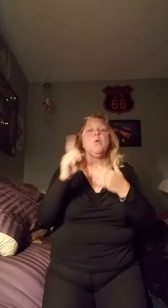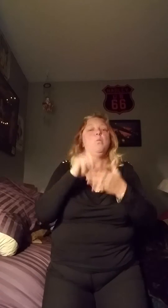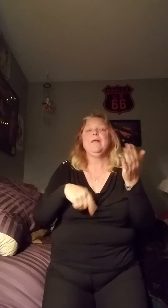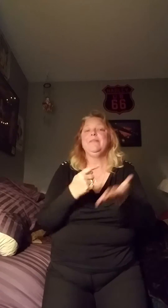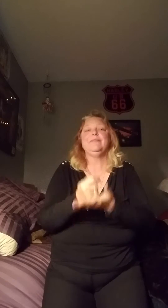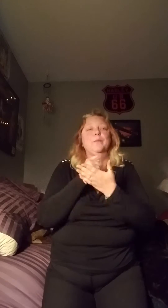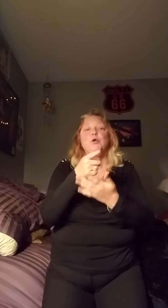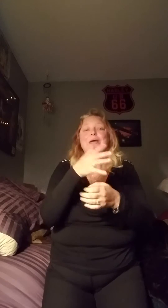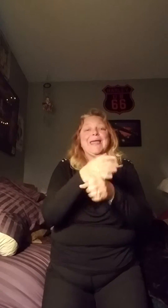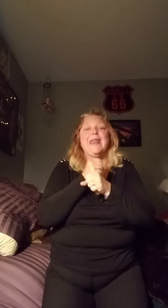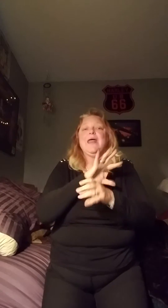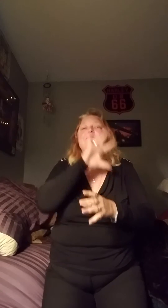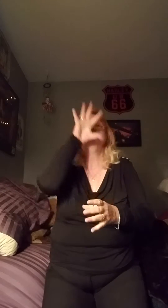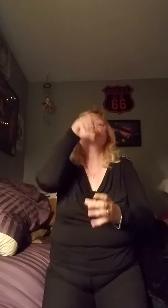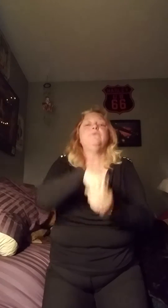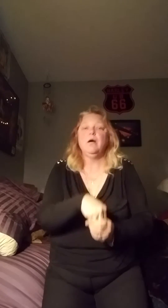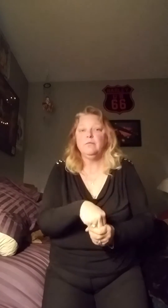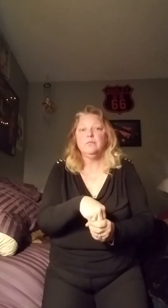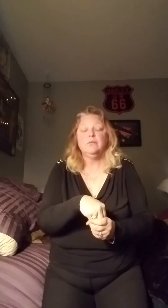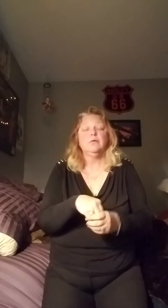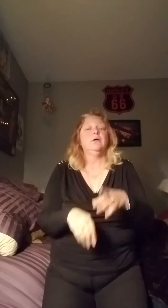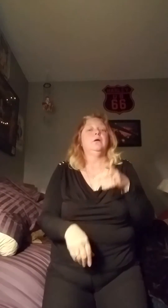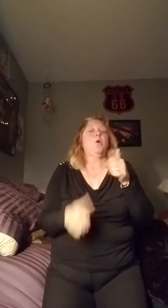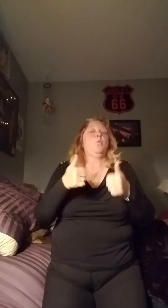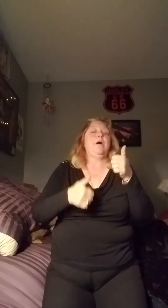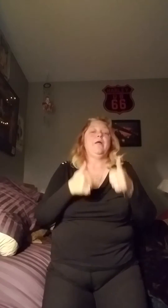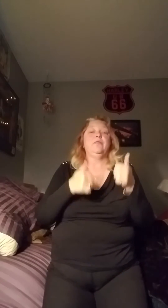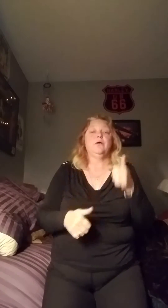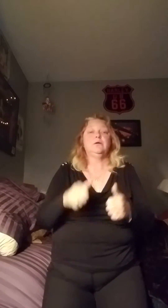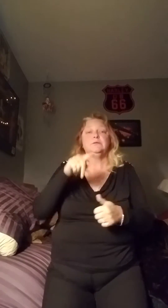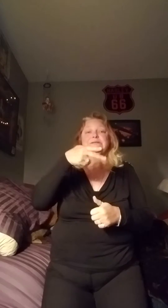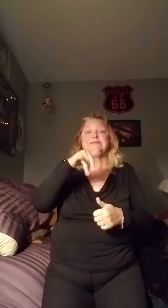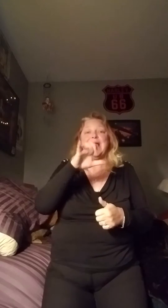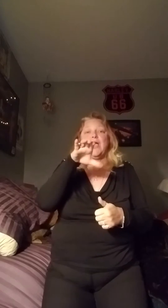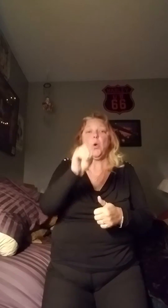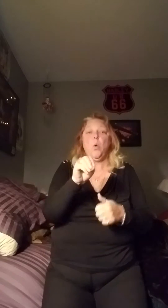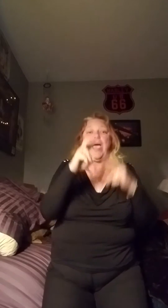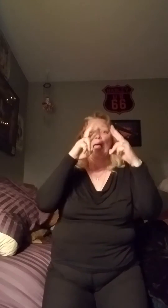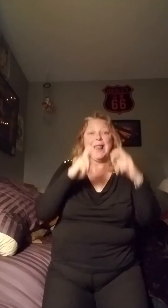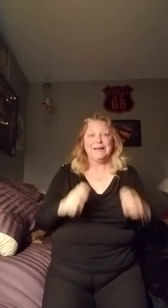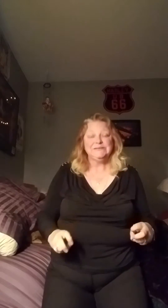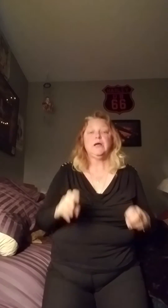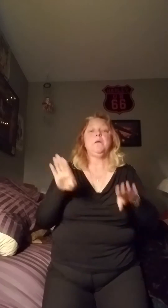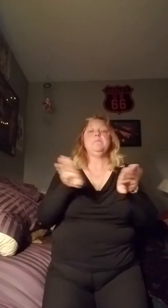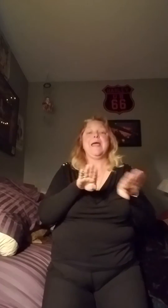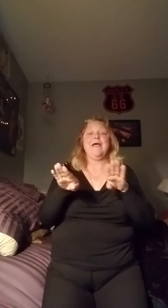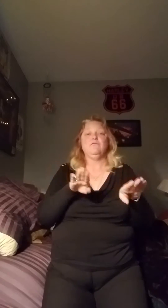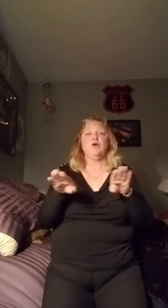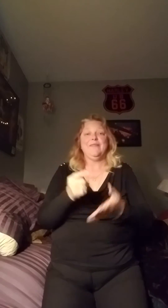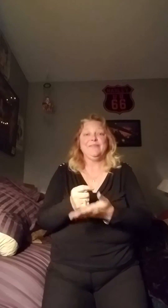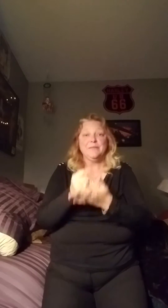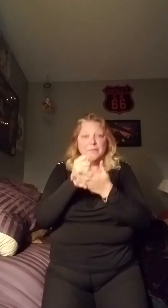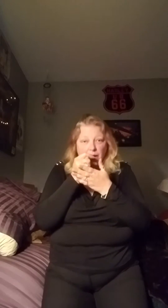you're getting involved in, be it a psychoanalyst, or a behavior therapist, or a cognitive therapist, or